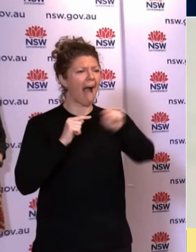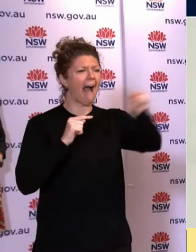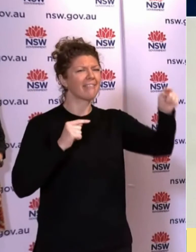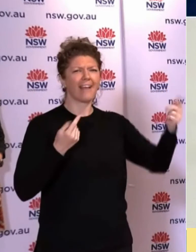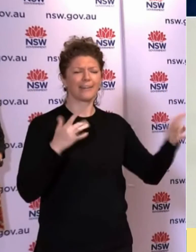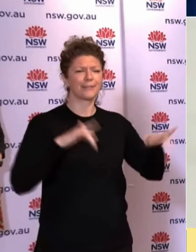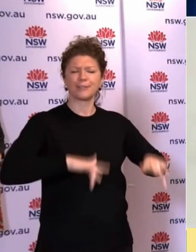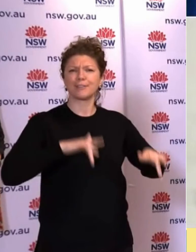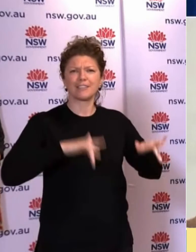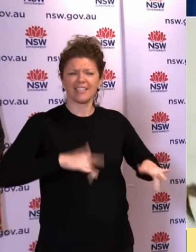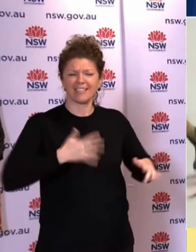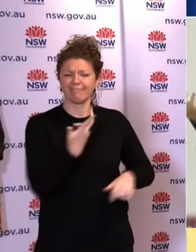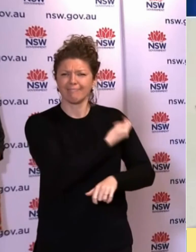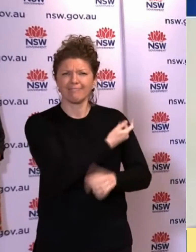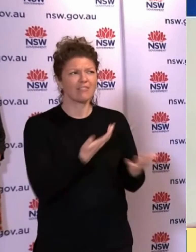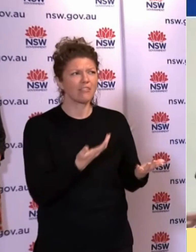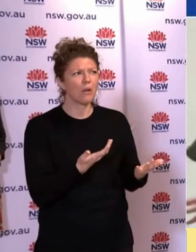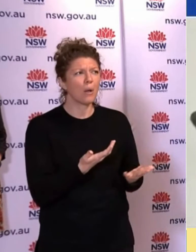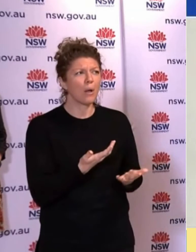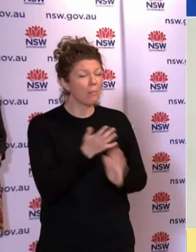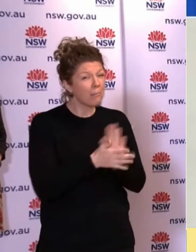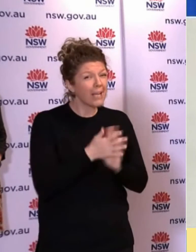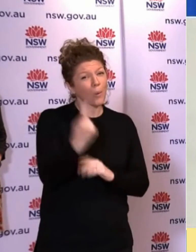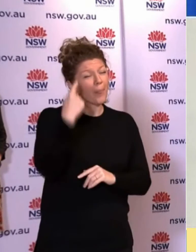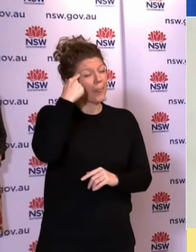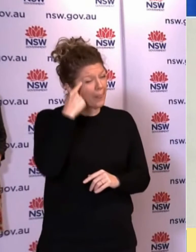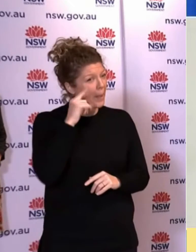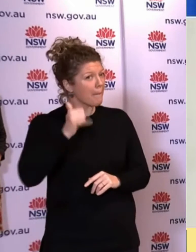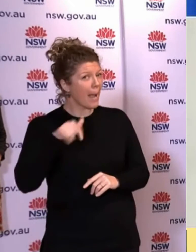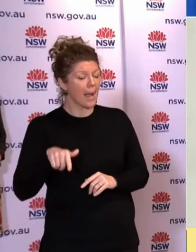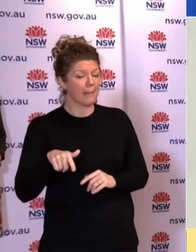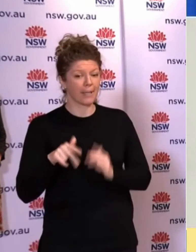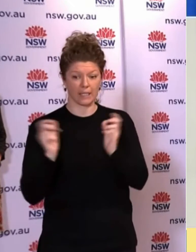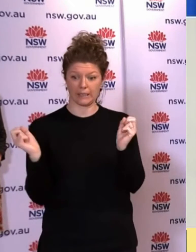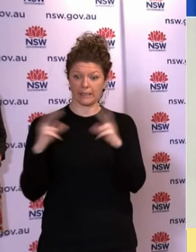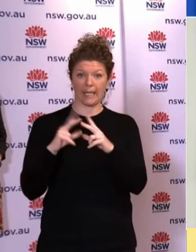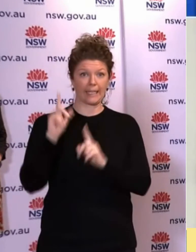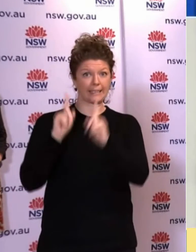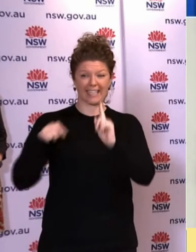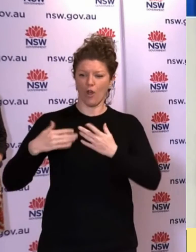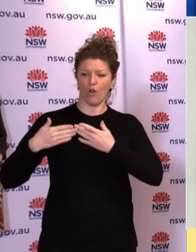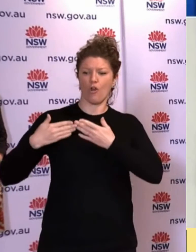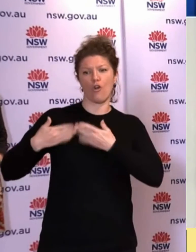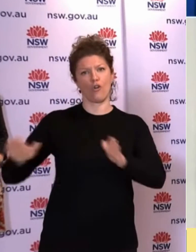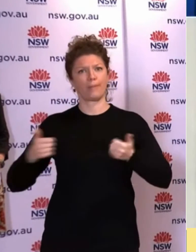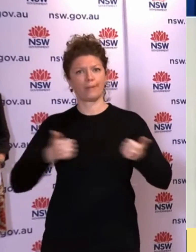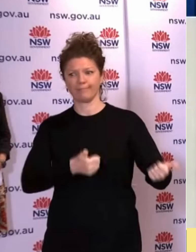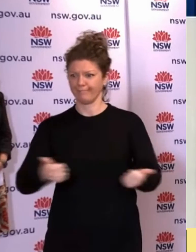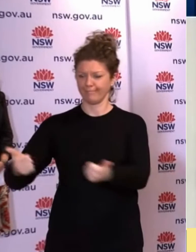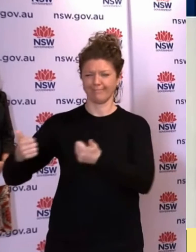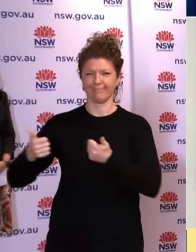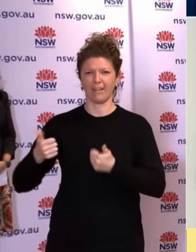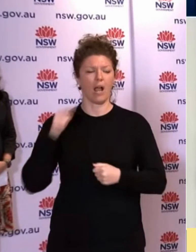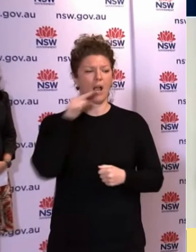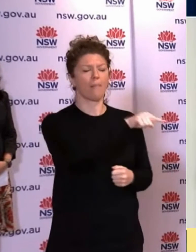you foresee a situation where Sydney opens up, but far west New South Wales and Indigenous communities are still locked down because